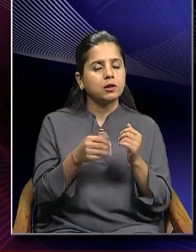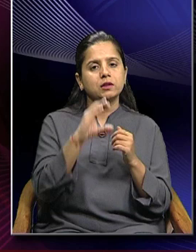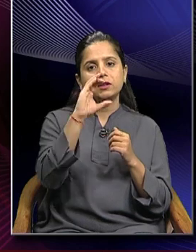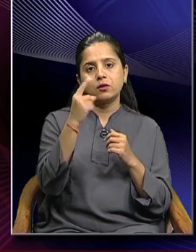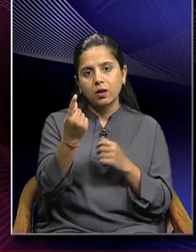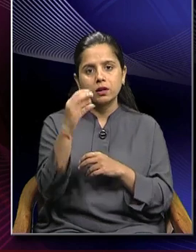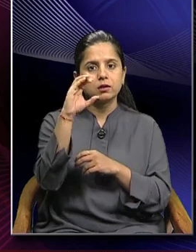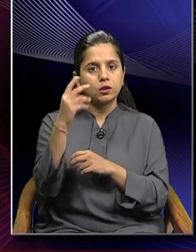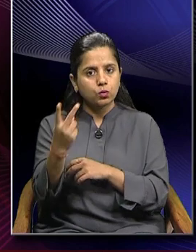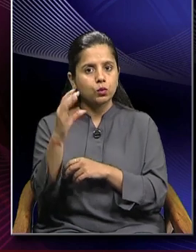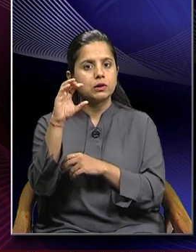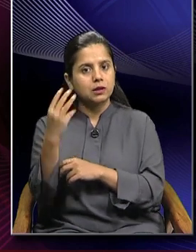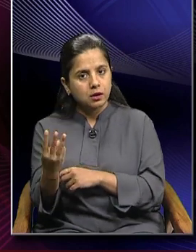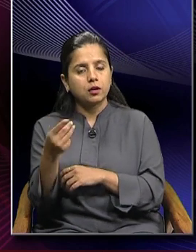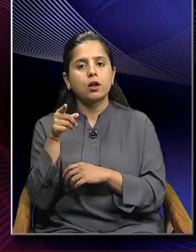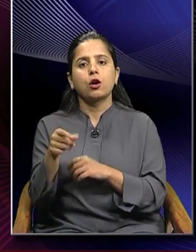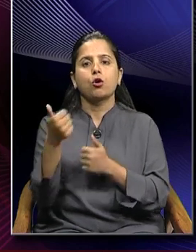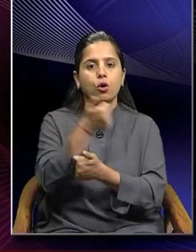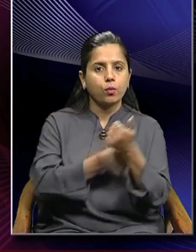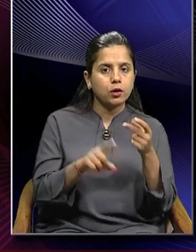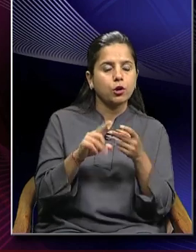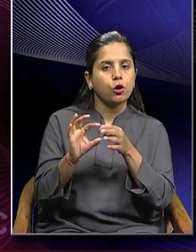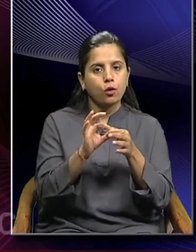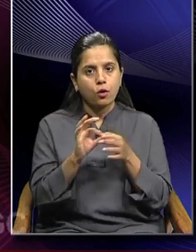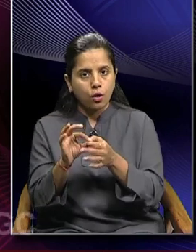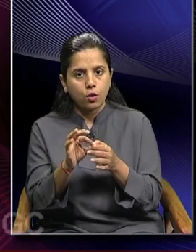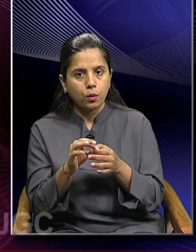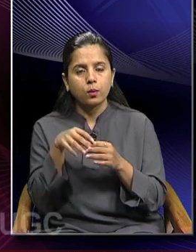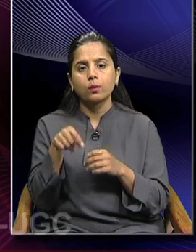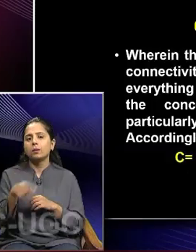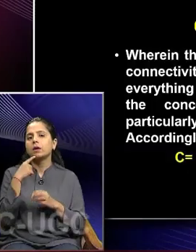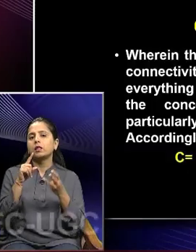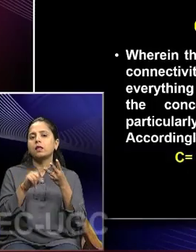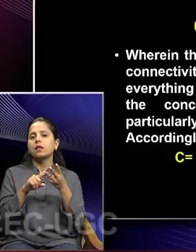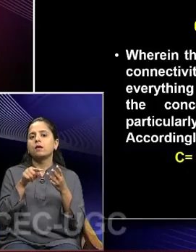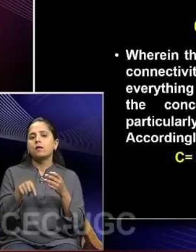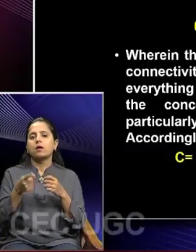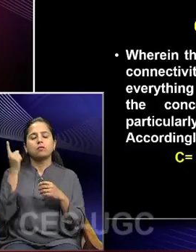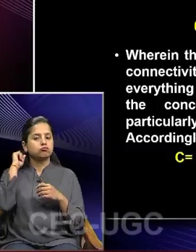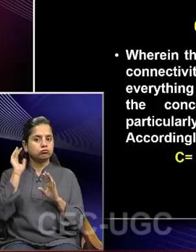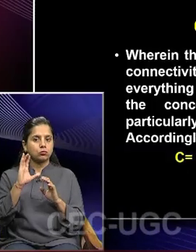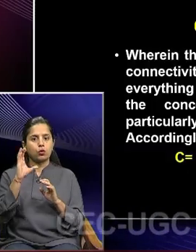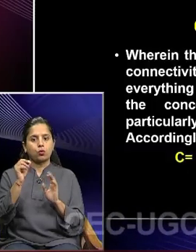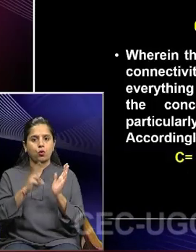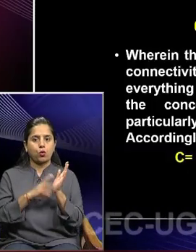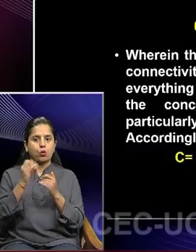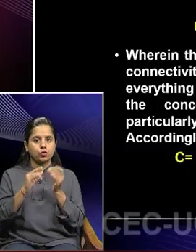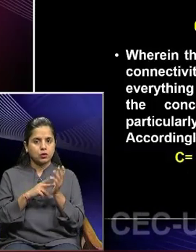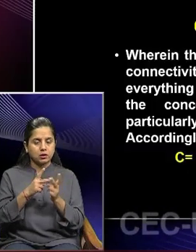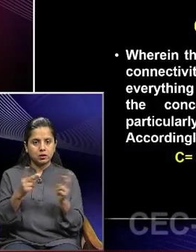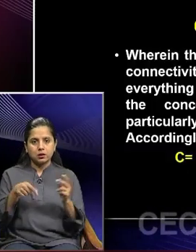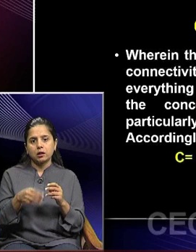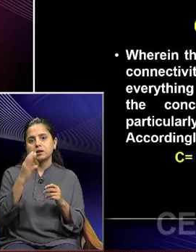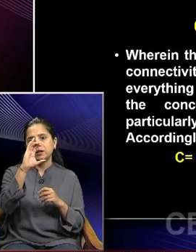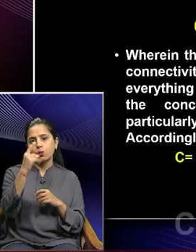C3, competition, cooperation, and the third one is basically the consciousness or connectivity, what you call C1, C2